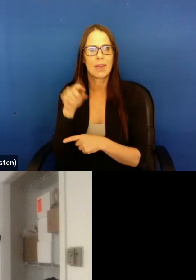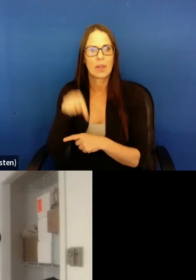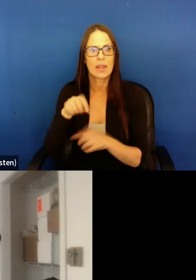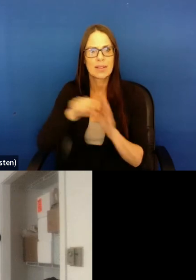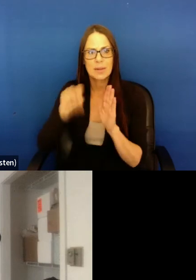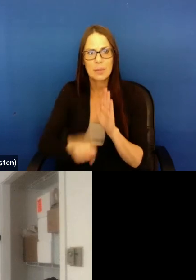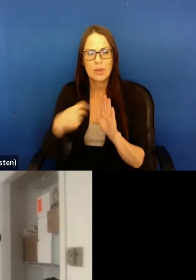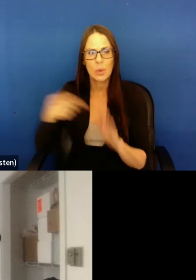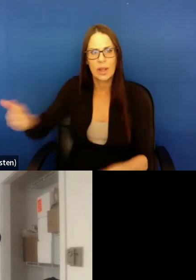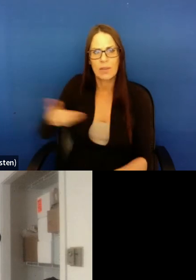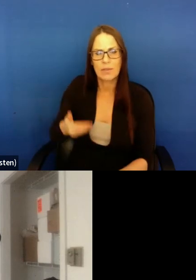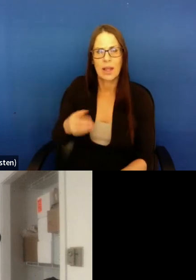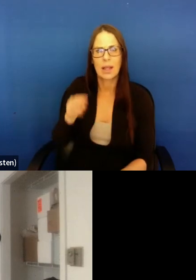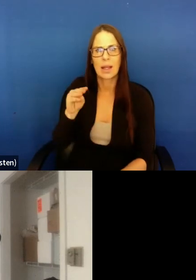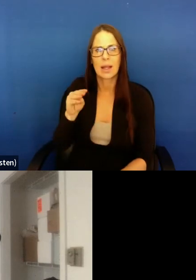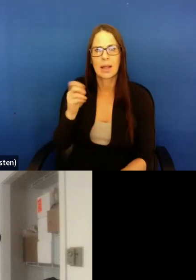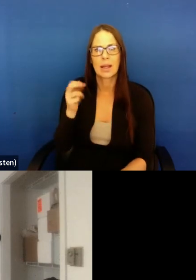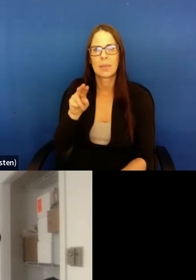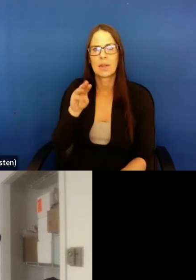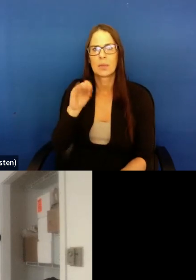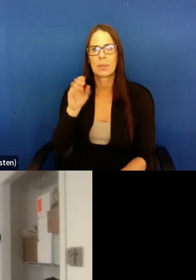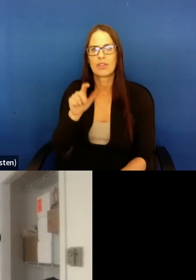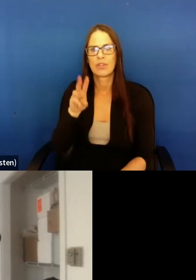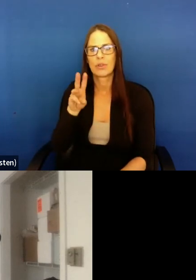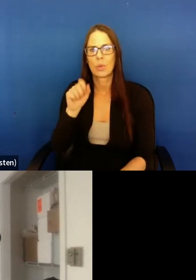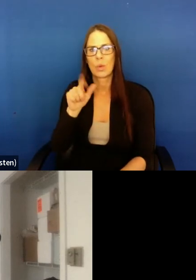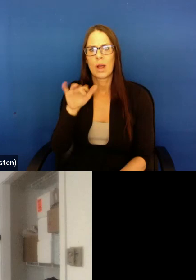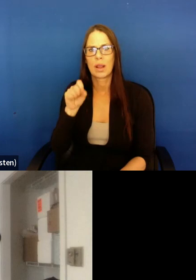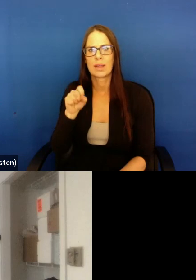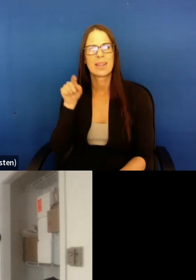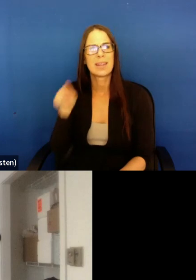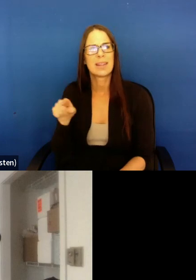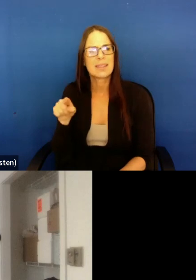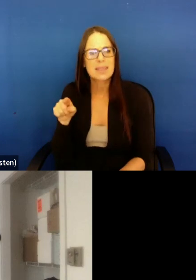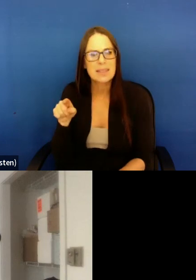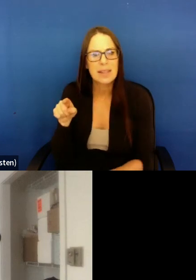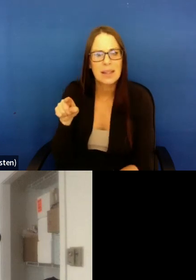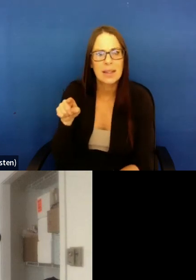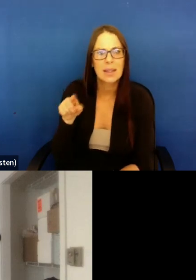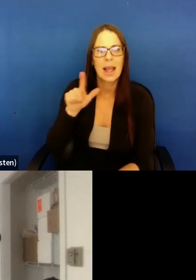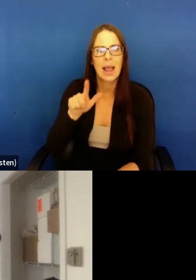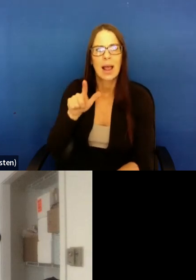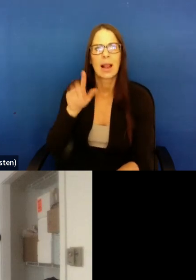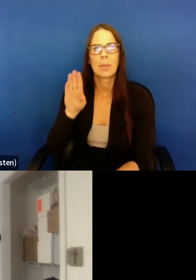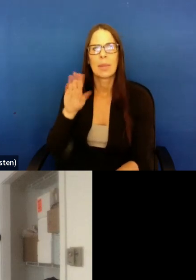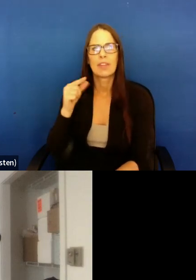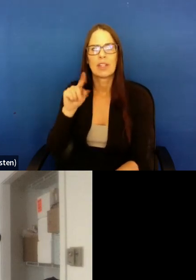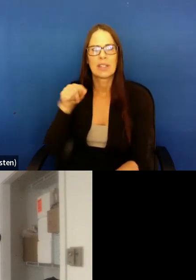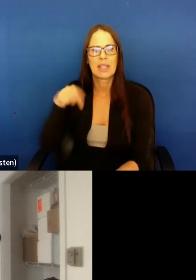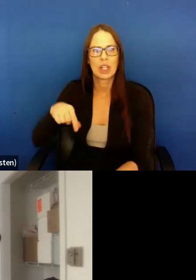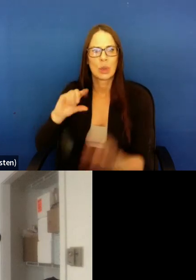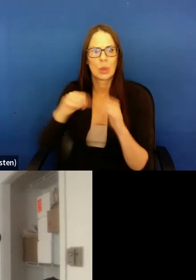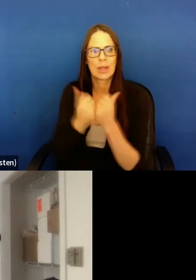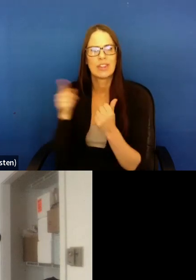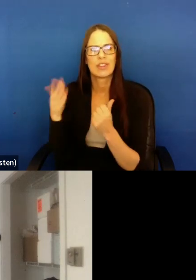inviting Mrs. Michelle Wallace, the Associate Director of Northeastern LGBTQA Association. She will be giving a unique